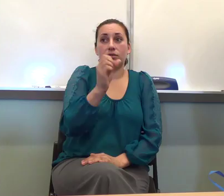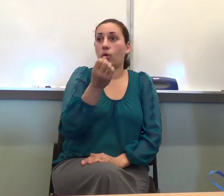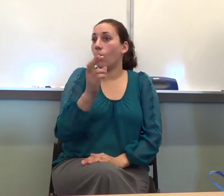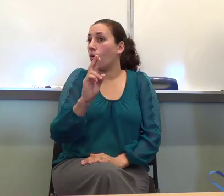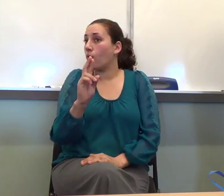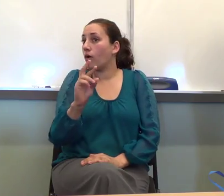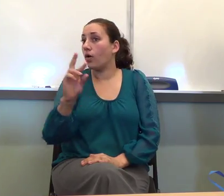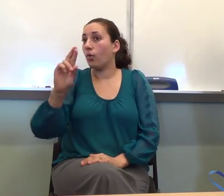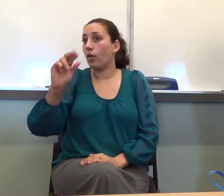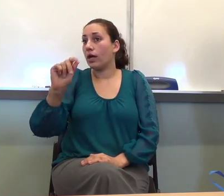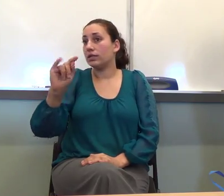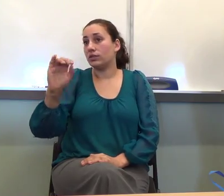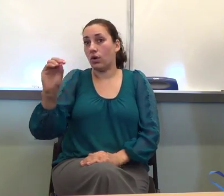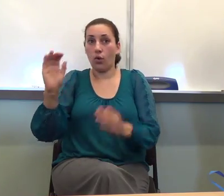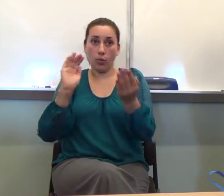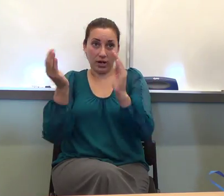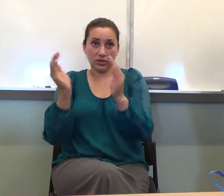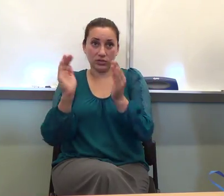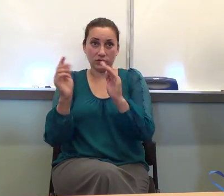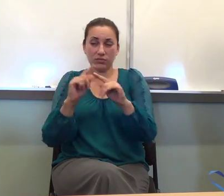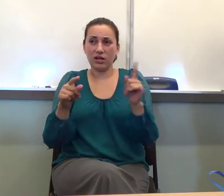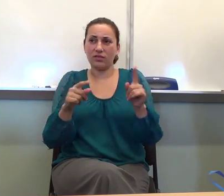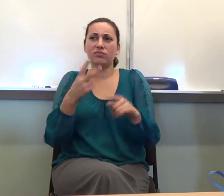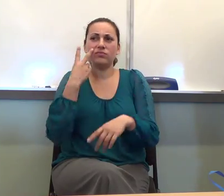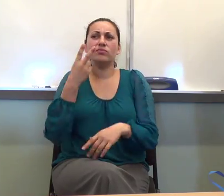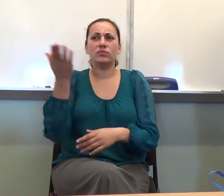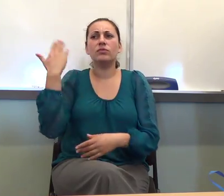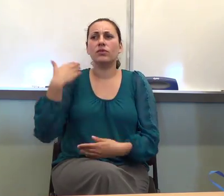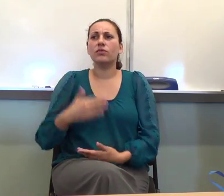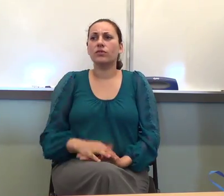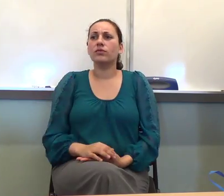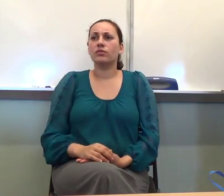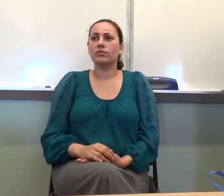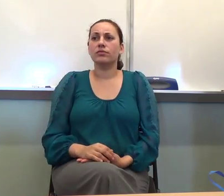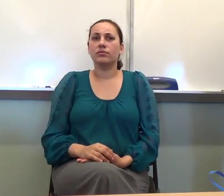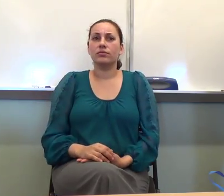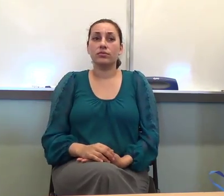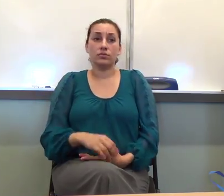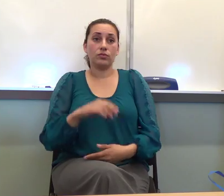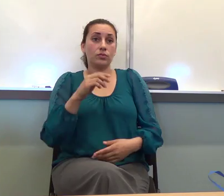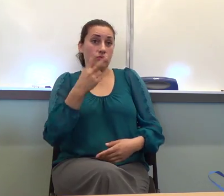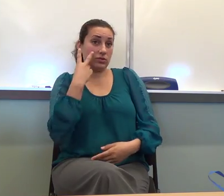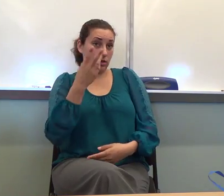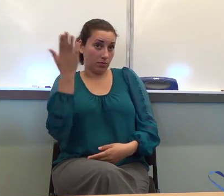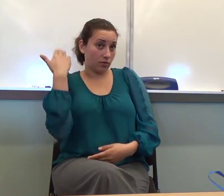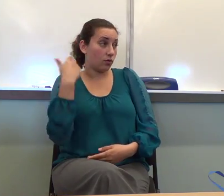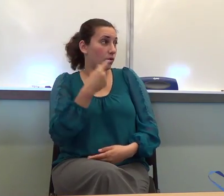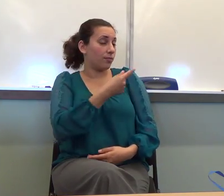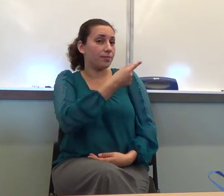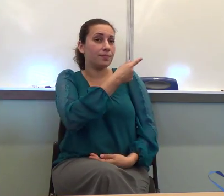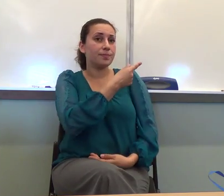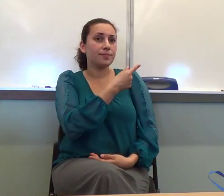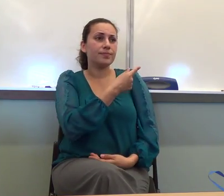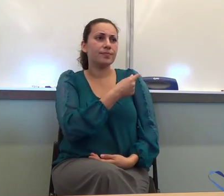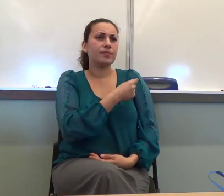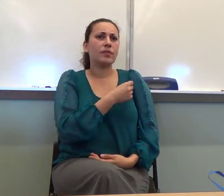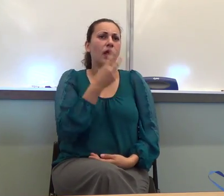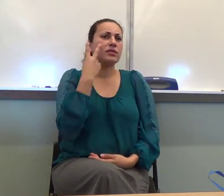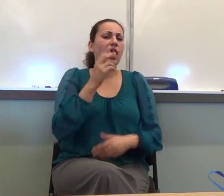equivalent fractions. So we've seen this before. And back when we did see this, we found that there was a way to check to make sure